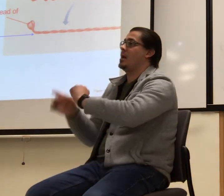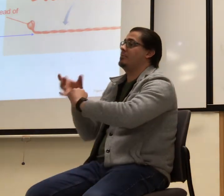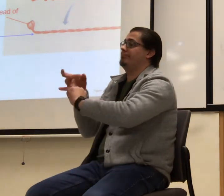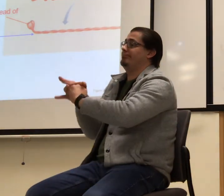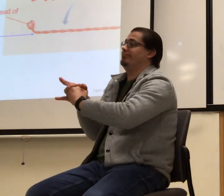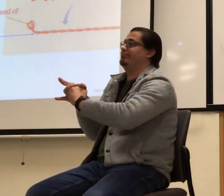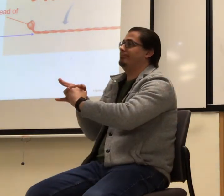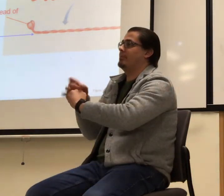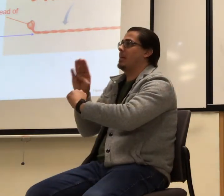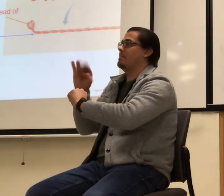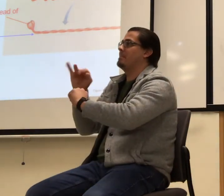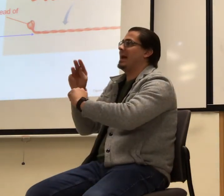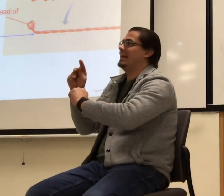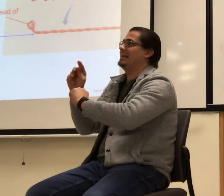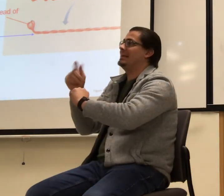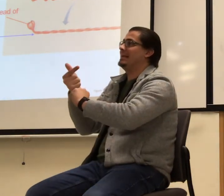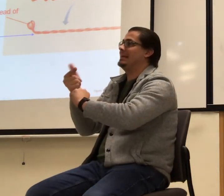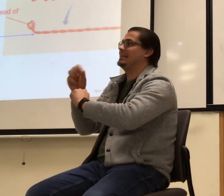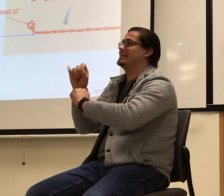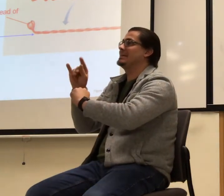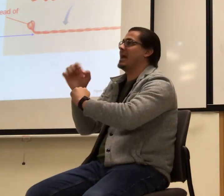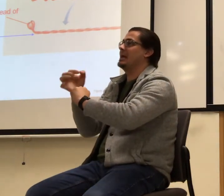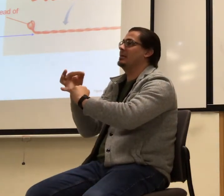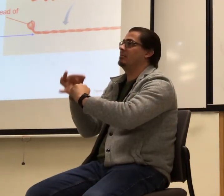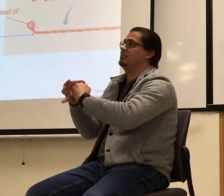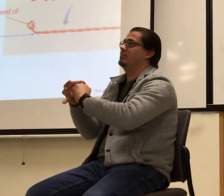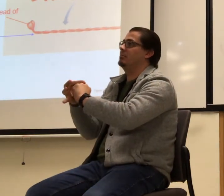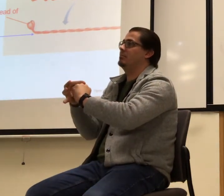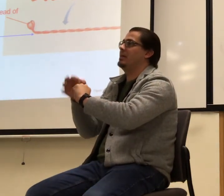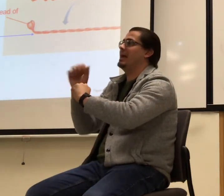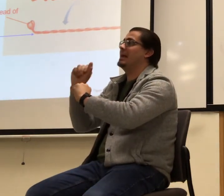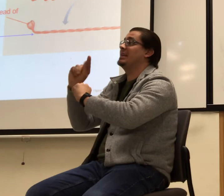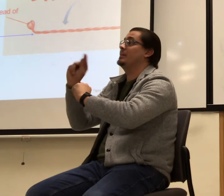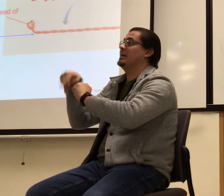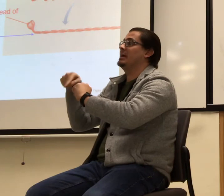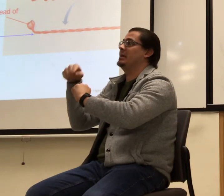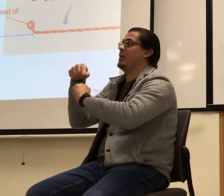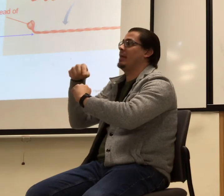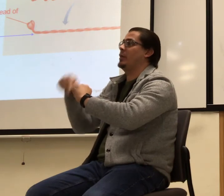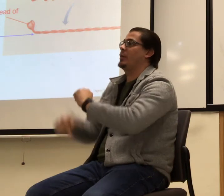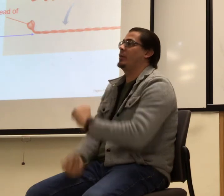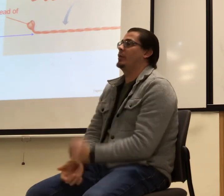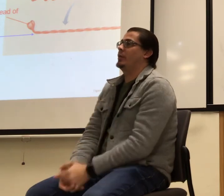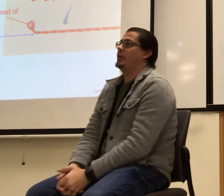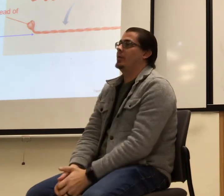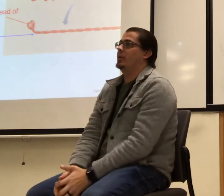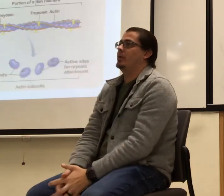see there.